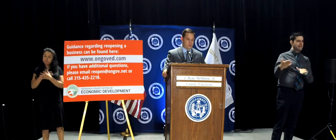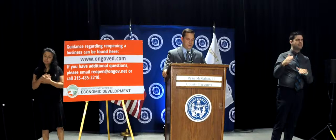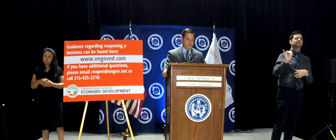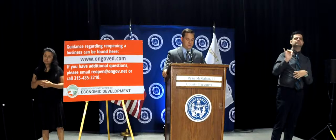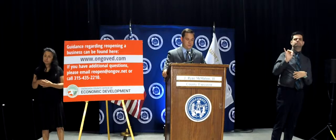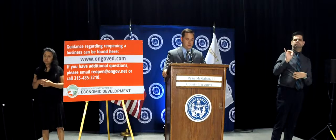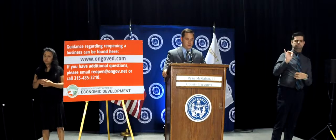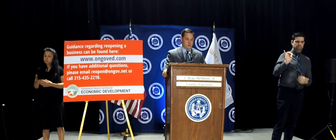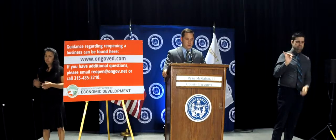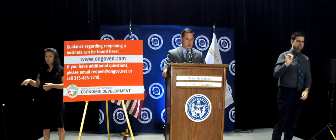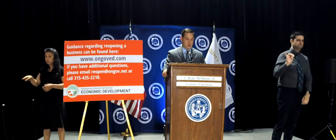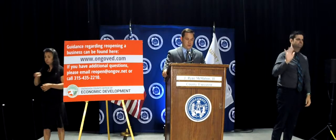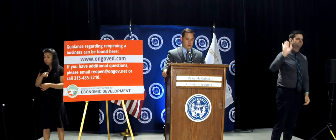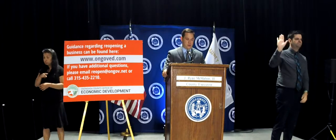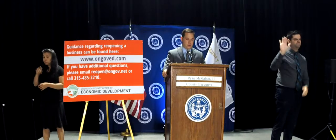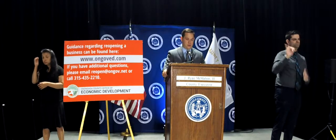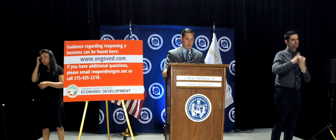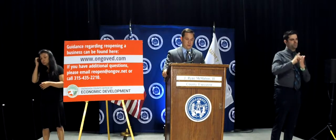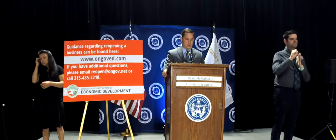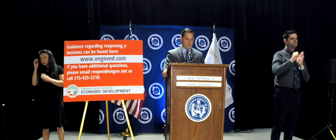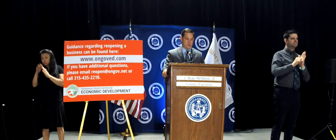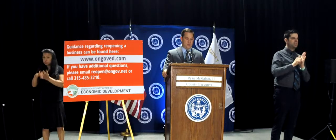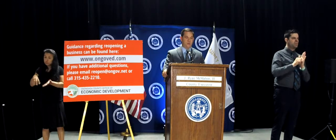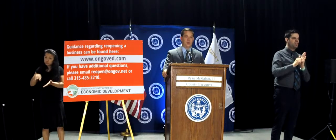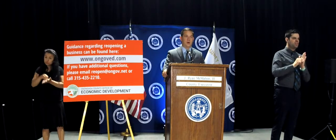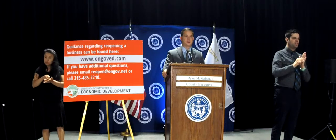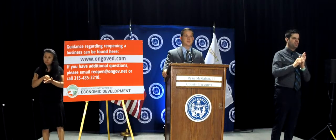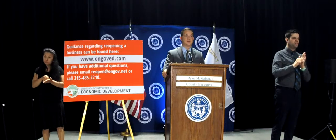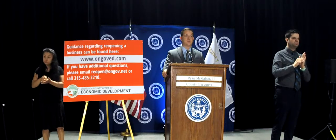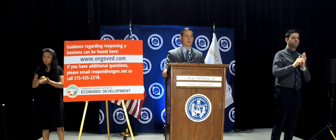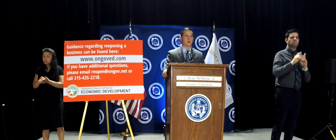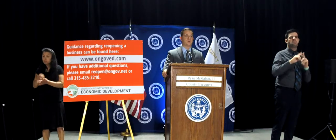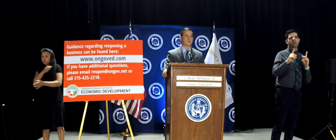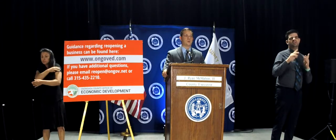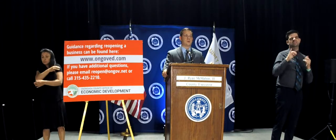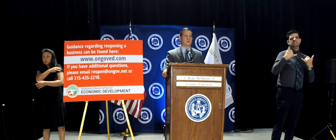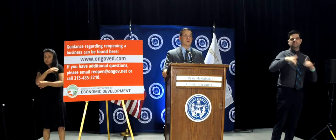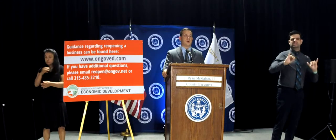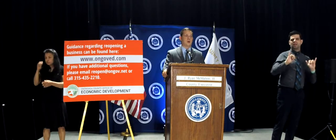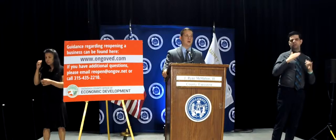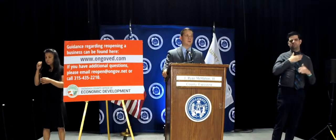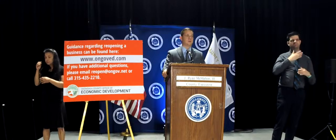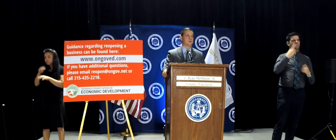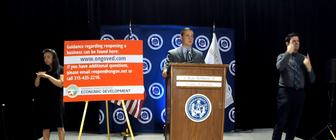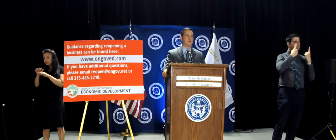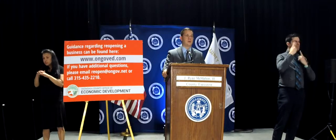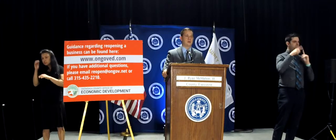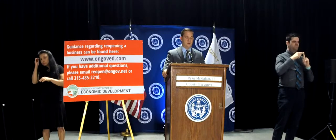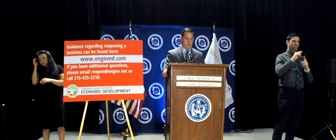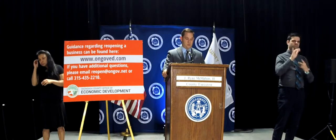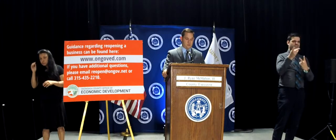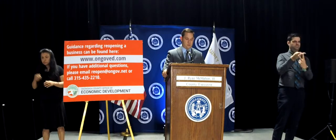and their families and keep them in our thoughts and prayers.